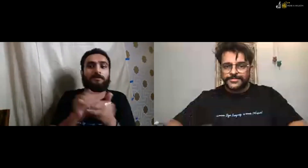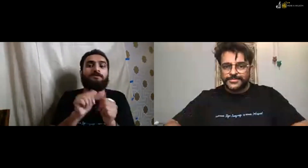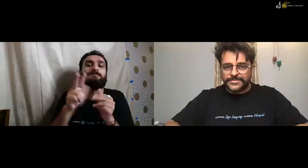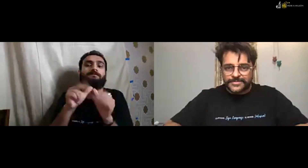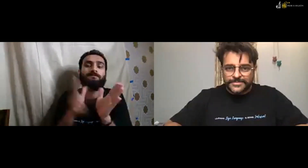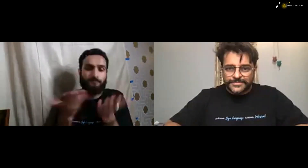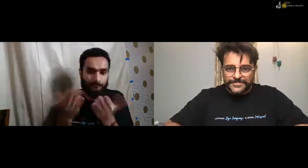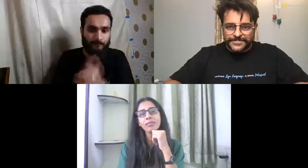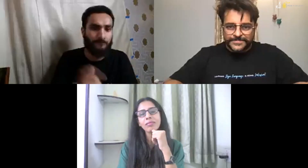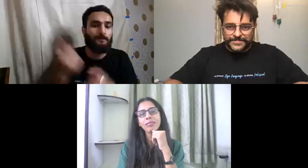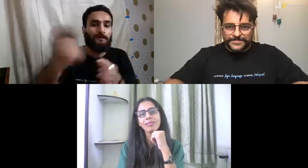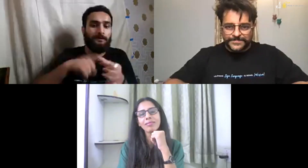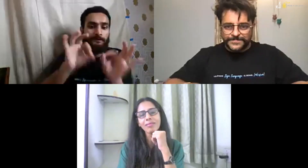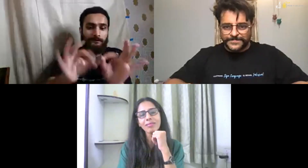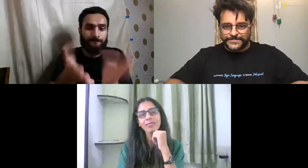Bhavna.